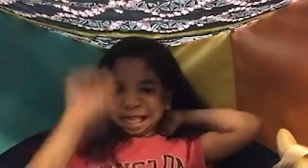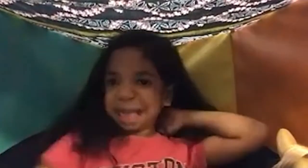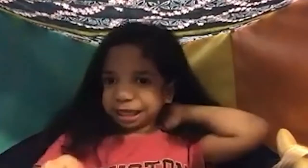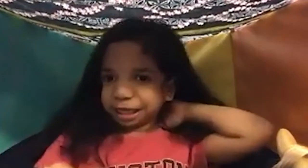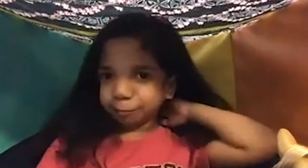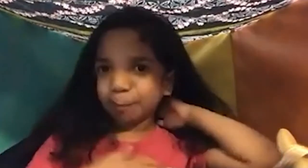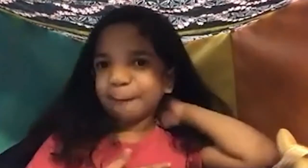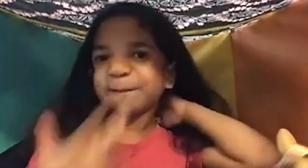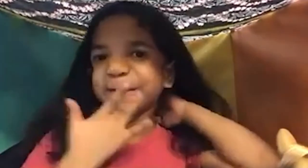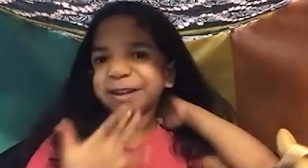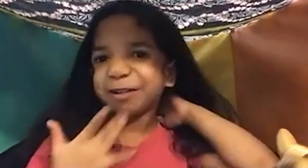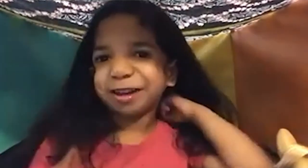Yeah, that's my favorite.